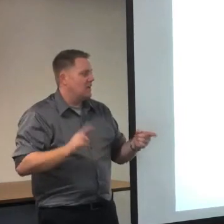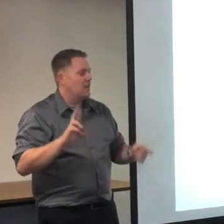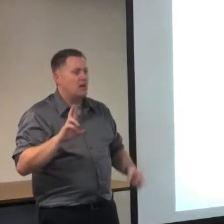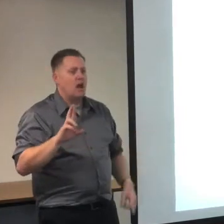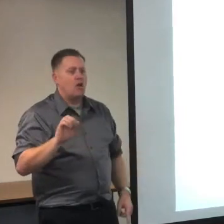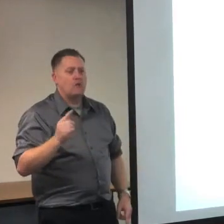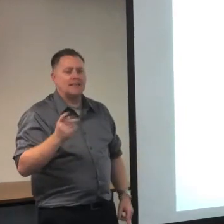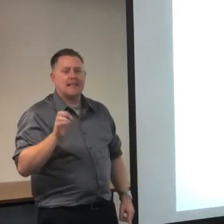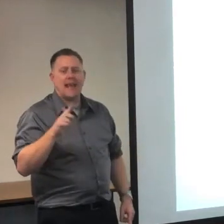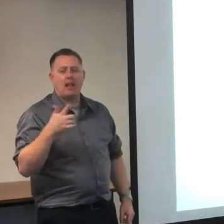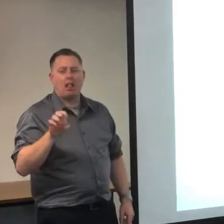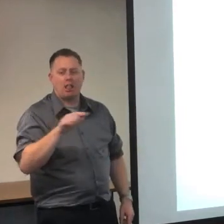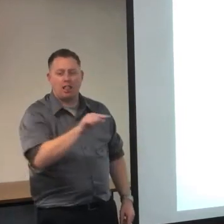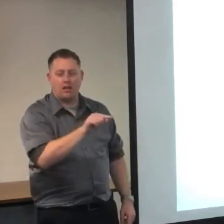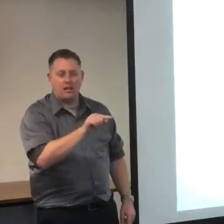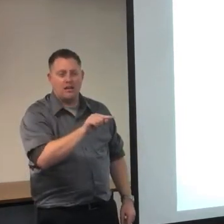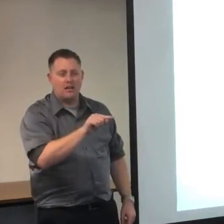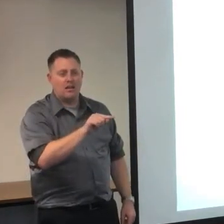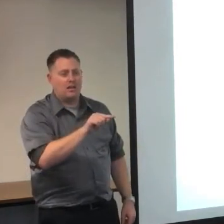a rectangle,